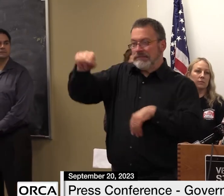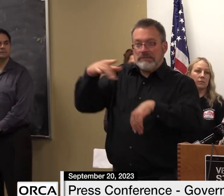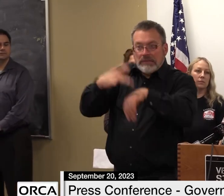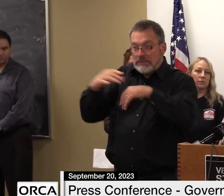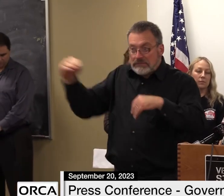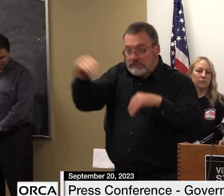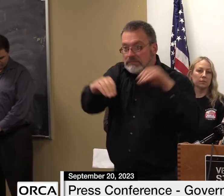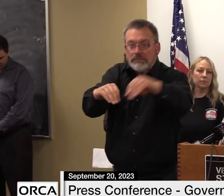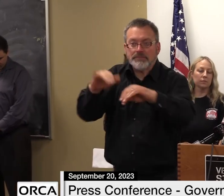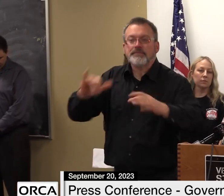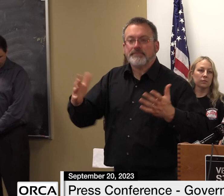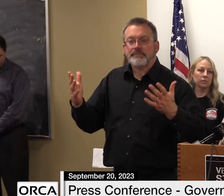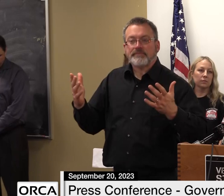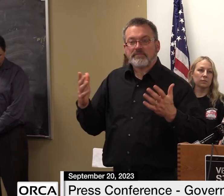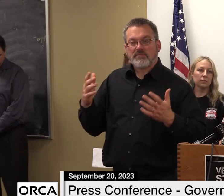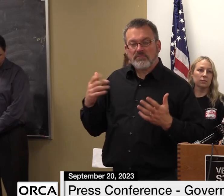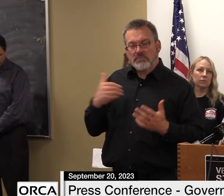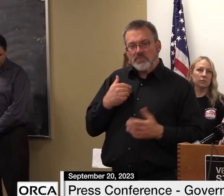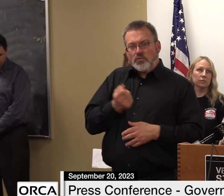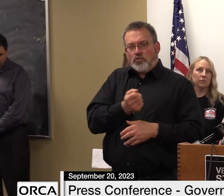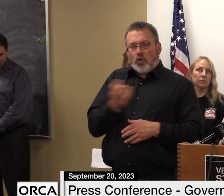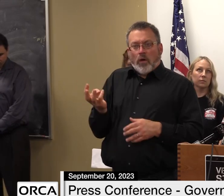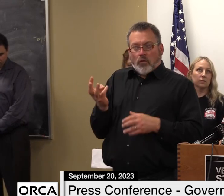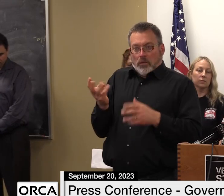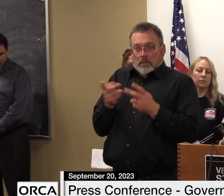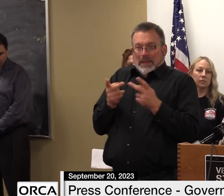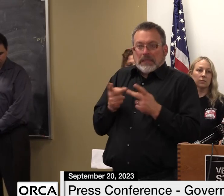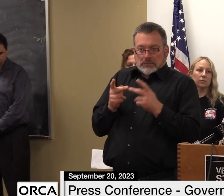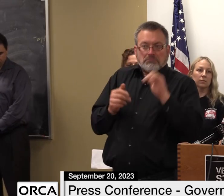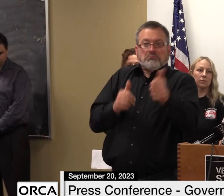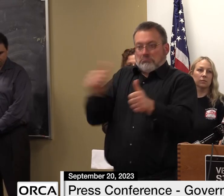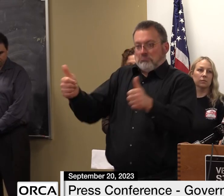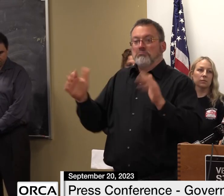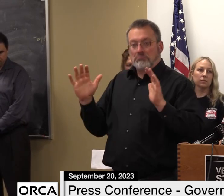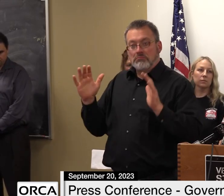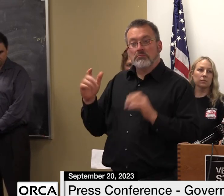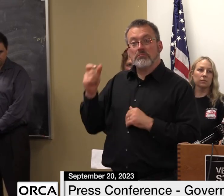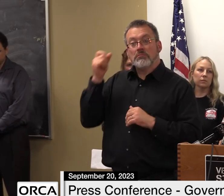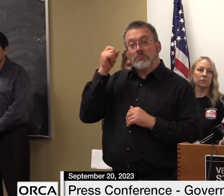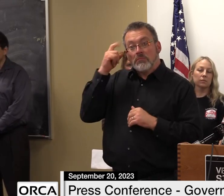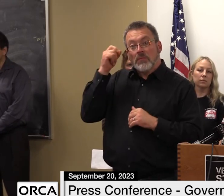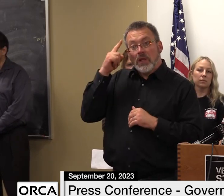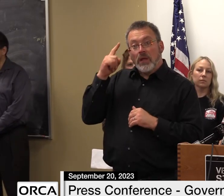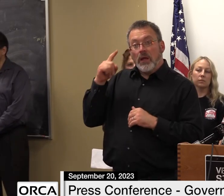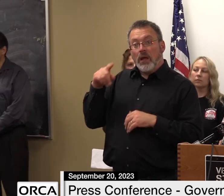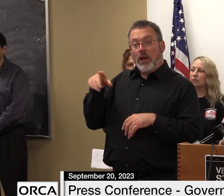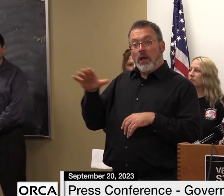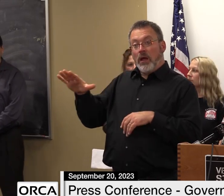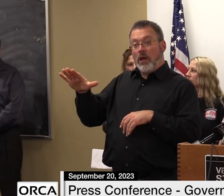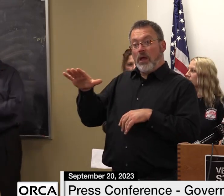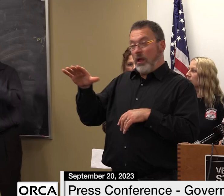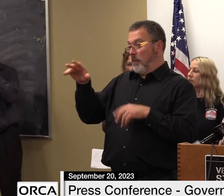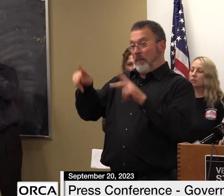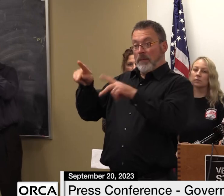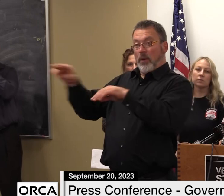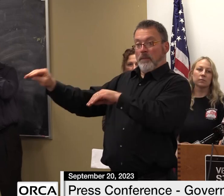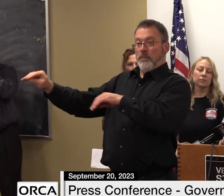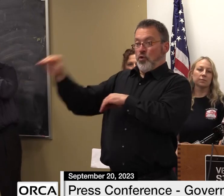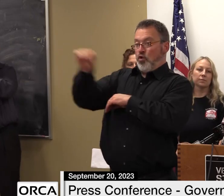We have a number of them right now, a small number positioned, but it's a two-day move from where they're at to get here. So it's really about laying the